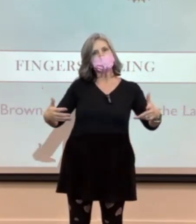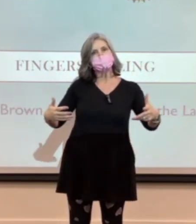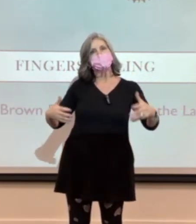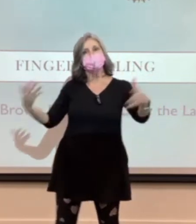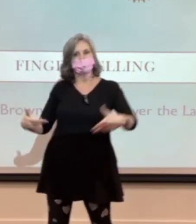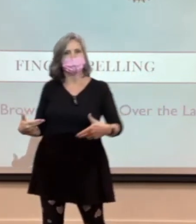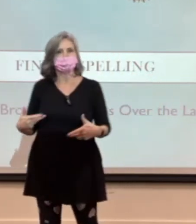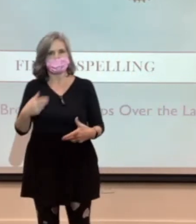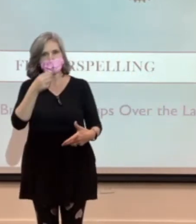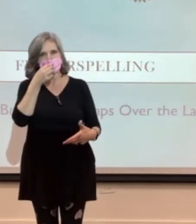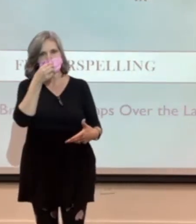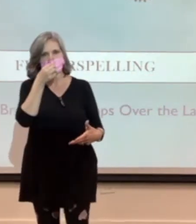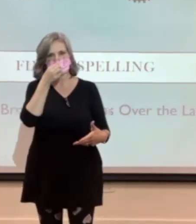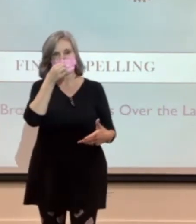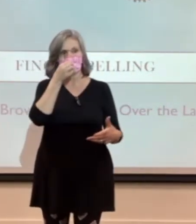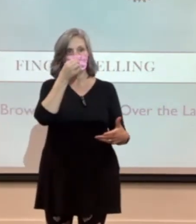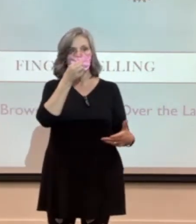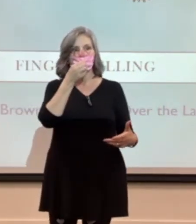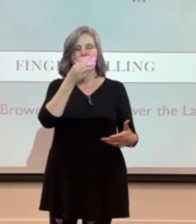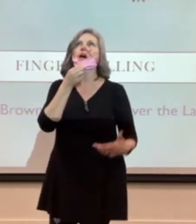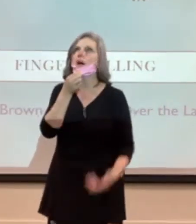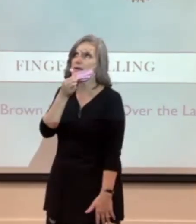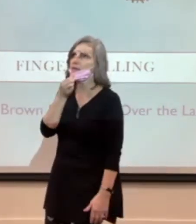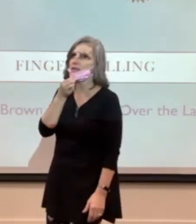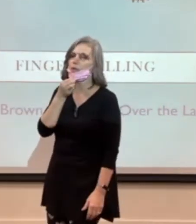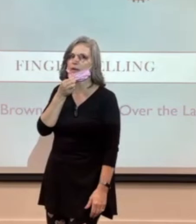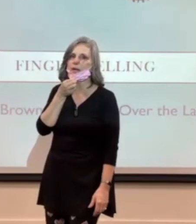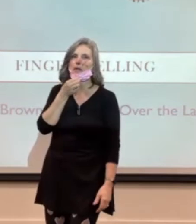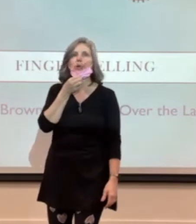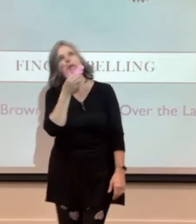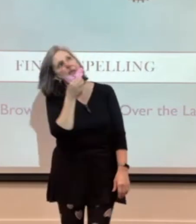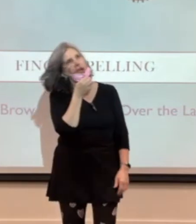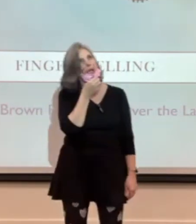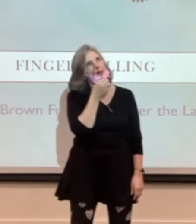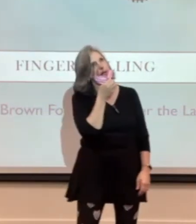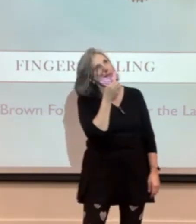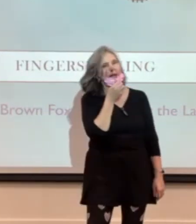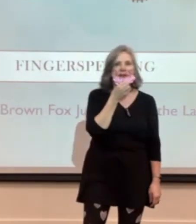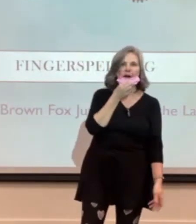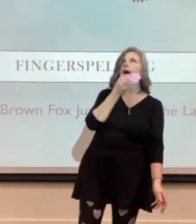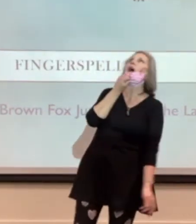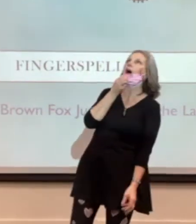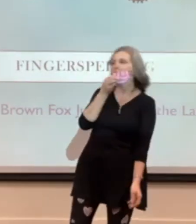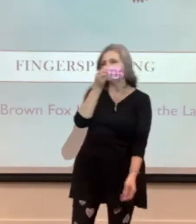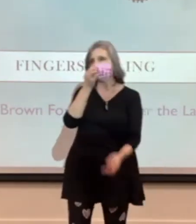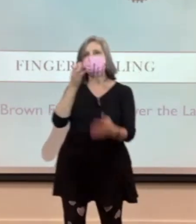to include them in the discussion as opposed to saying, oh, we have to deal with him. What do you mean he can't hear out of his left ear? Oh, right? And that's